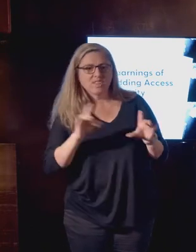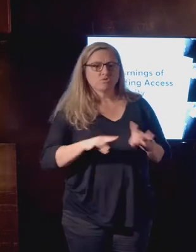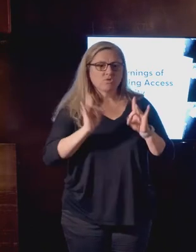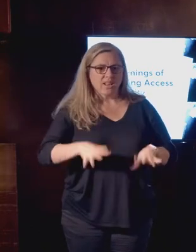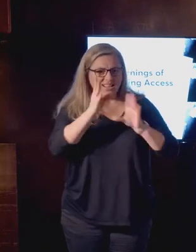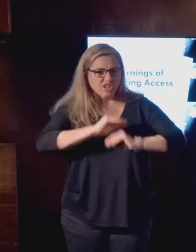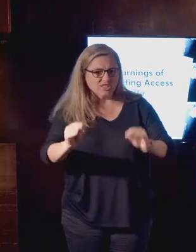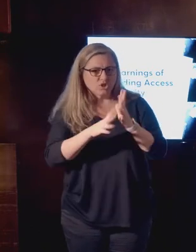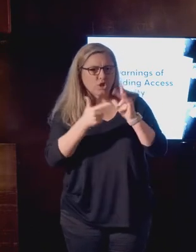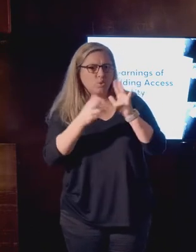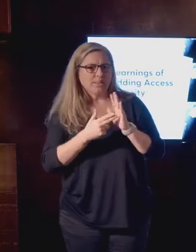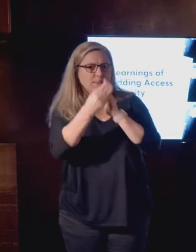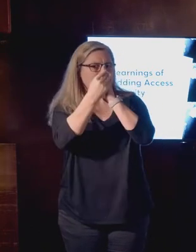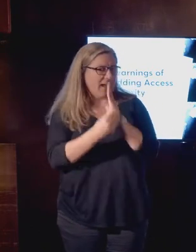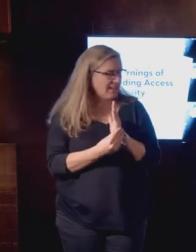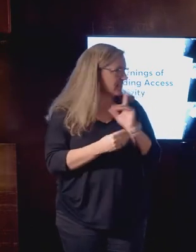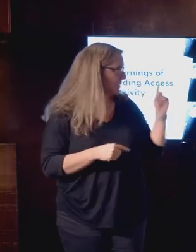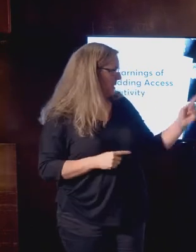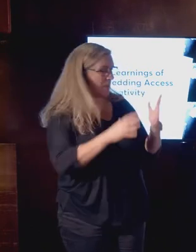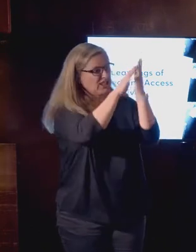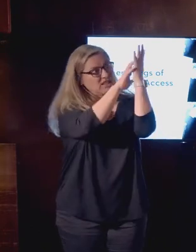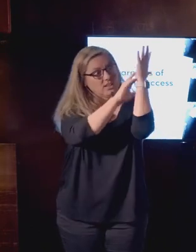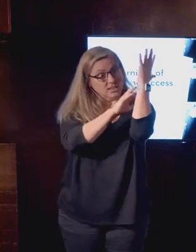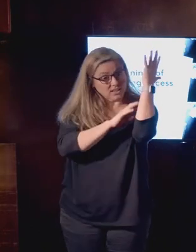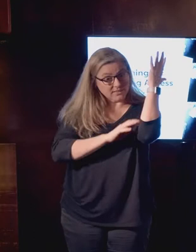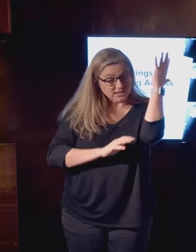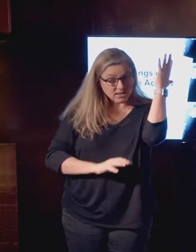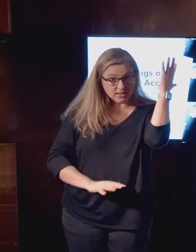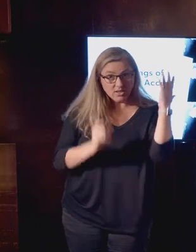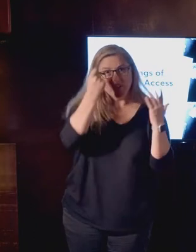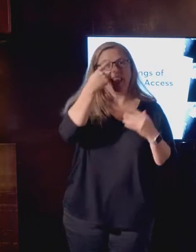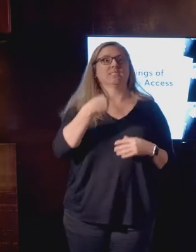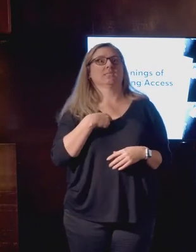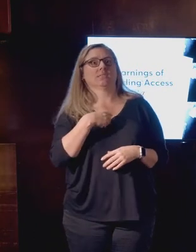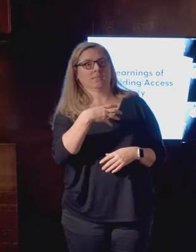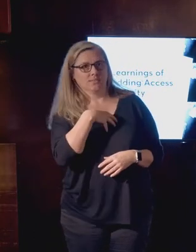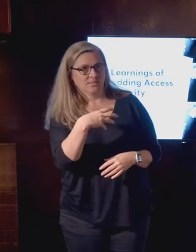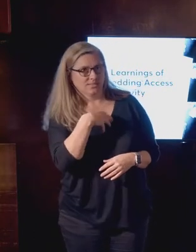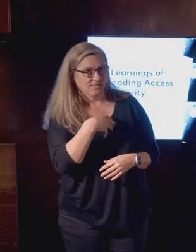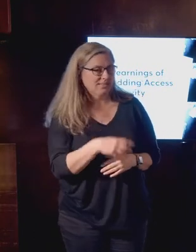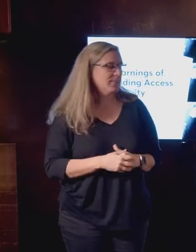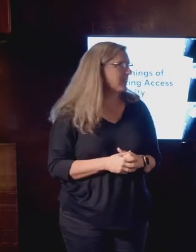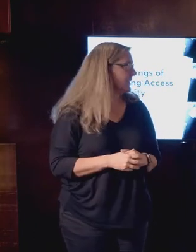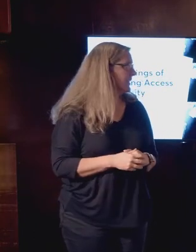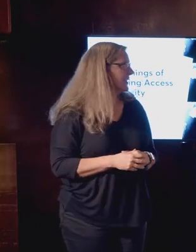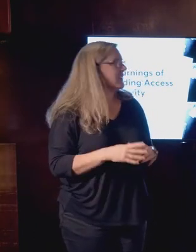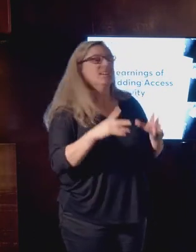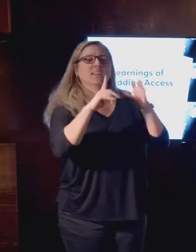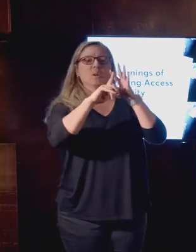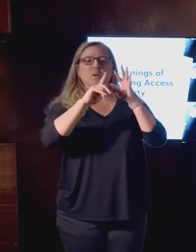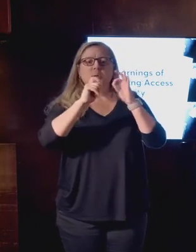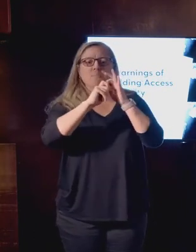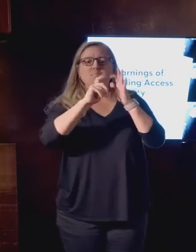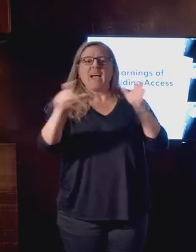Sarah. Thank you. Everyone, I clap. How long that was. Say, like, oh, yawn, yawn. I think Bex might be a bit